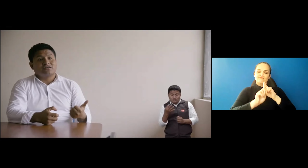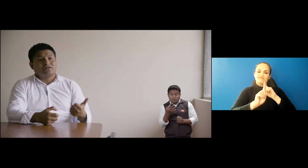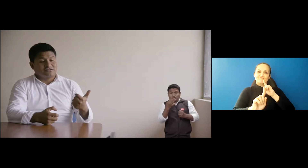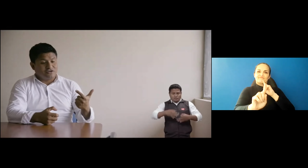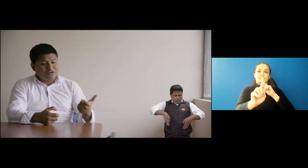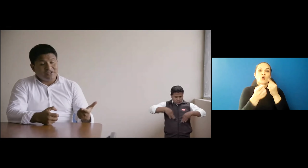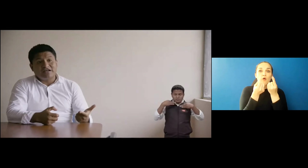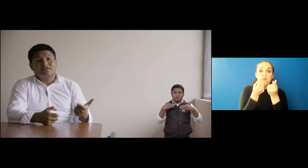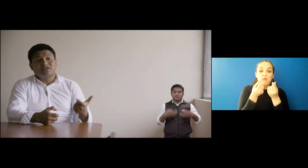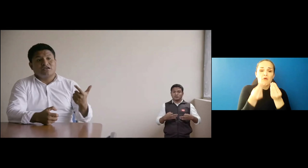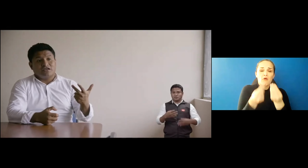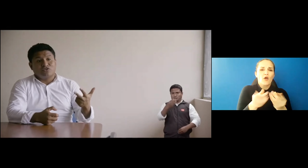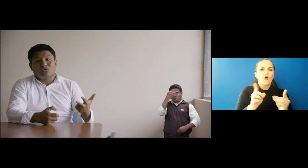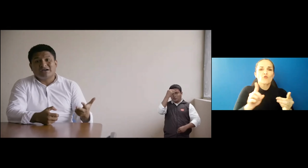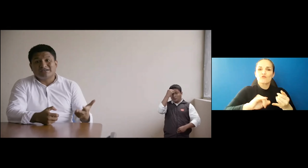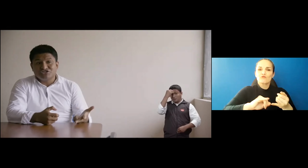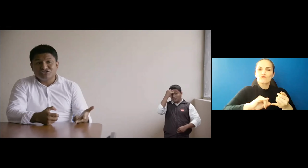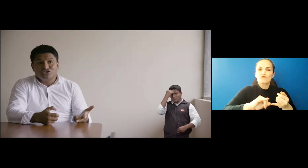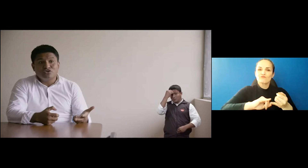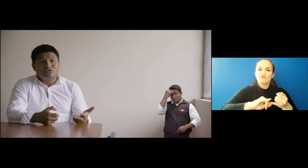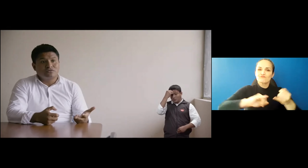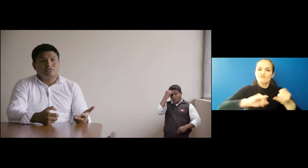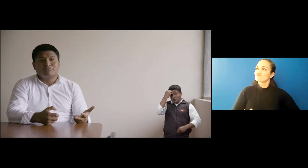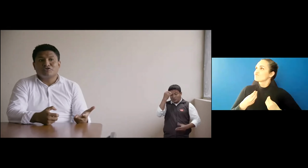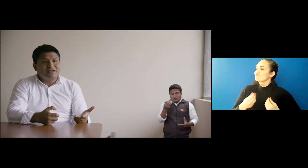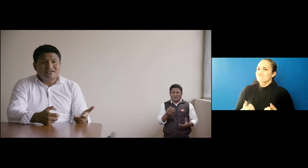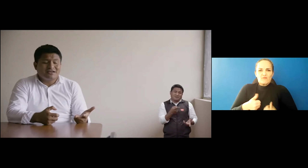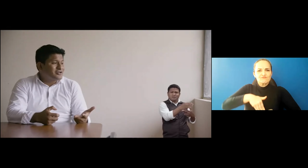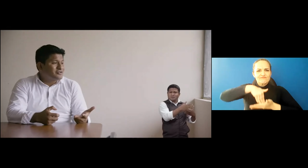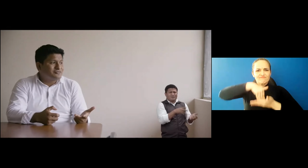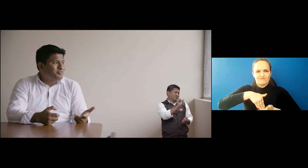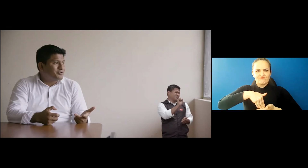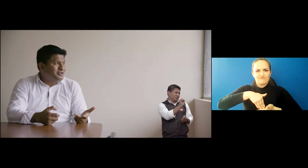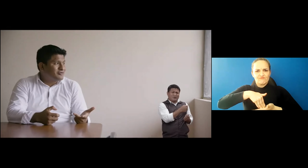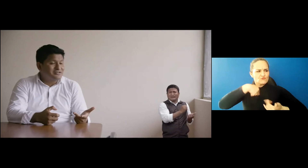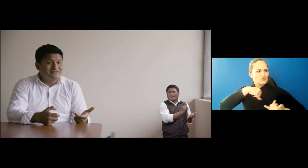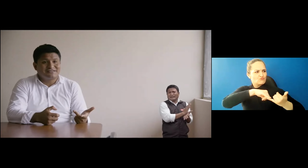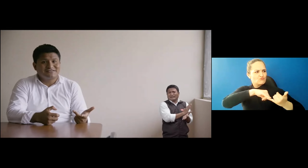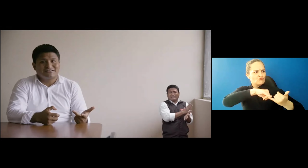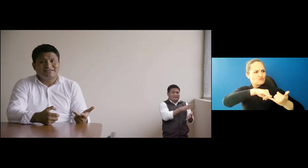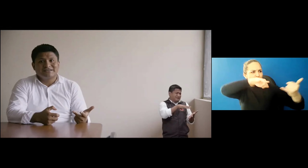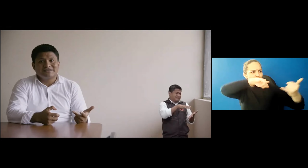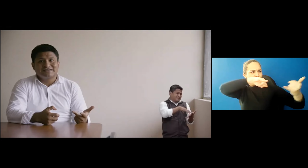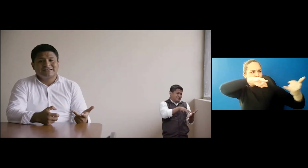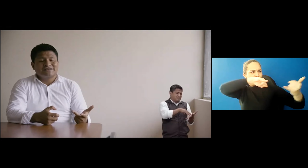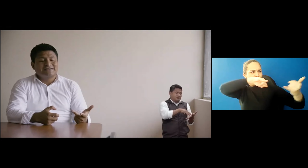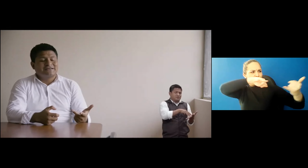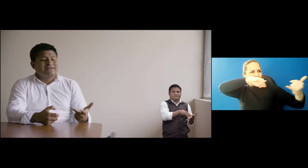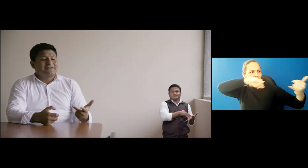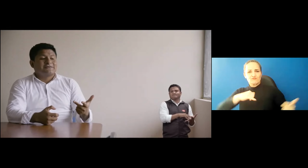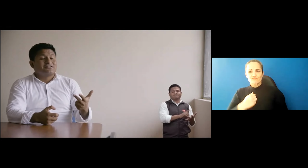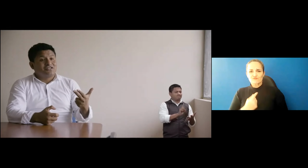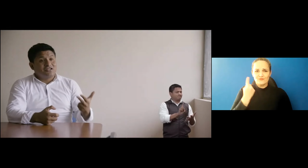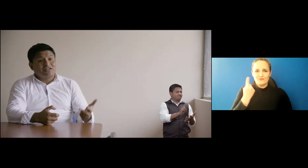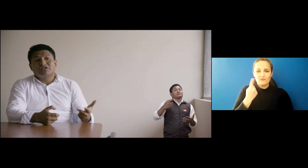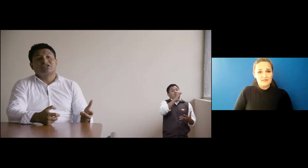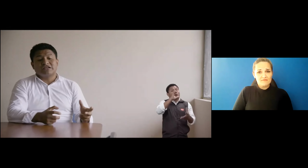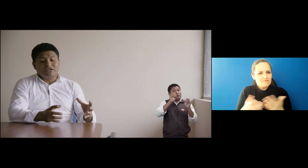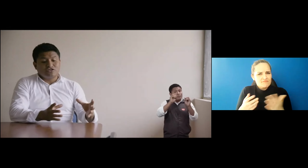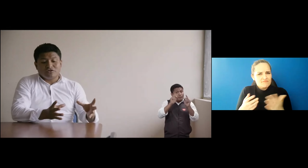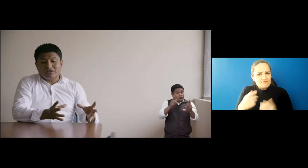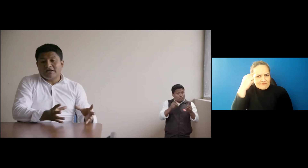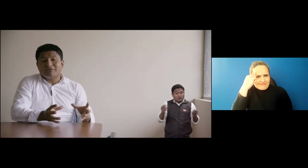Things, not material things, but autonomy, self-confidence, education. for all the